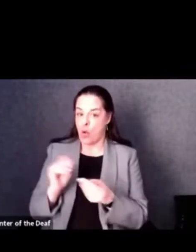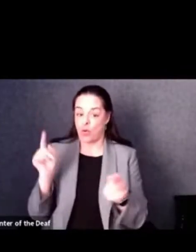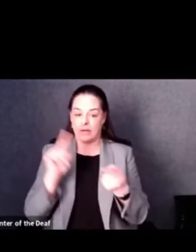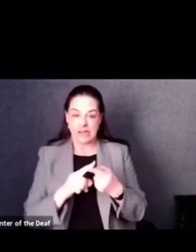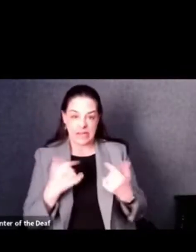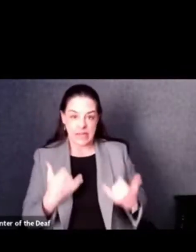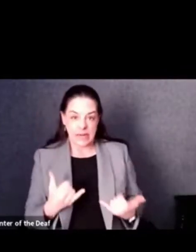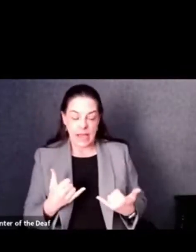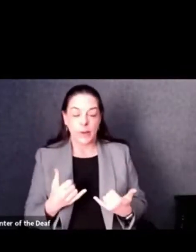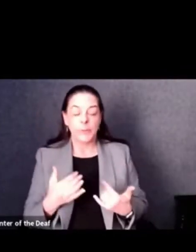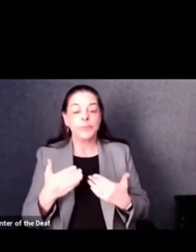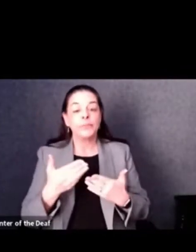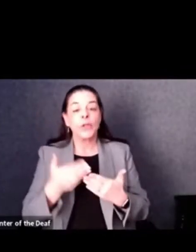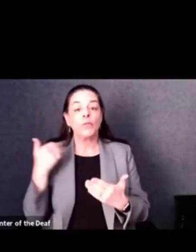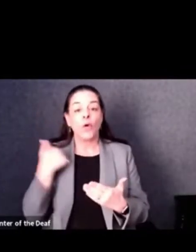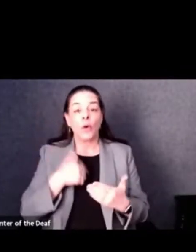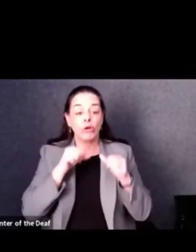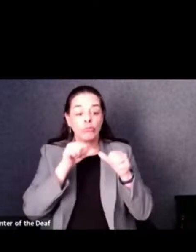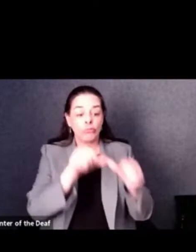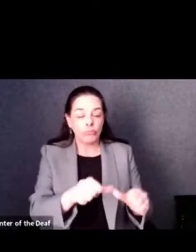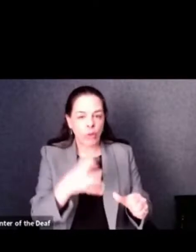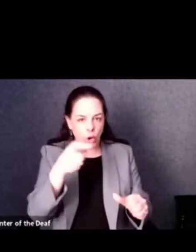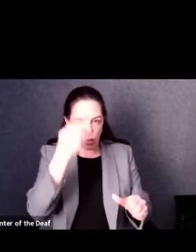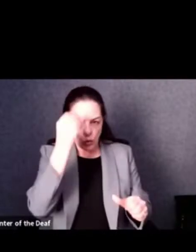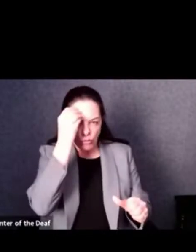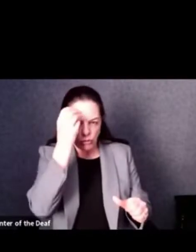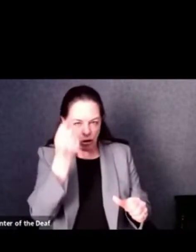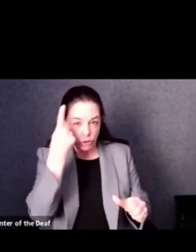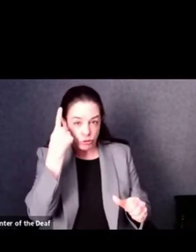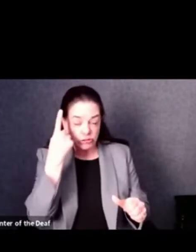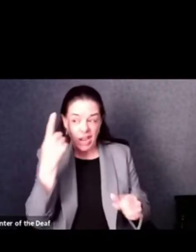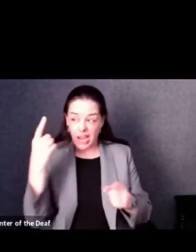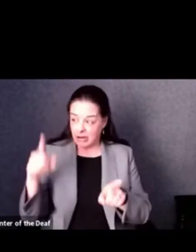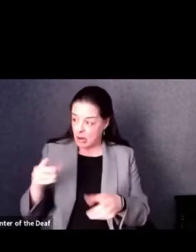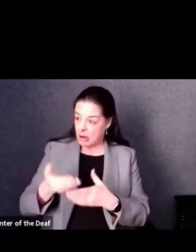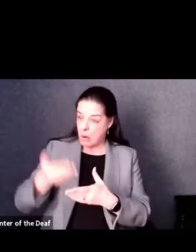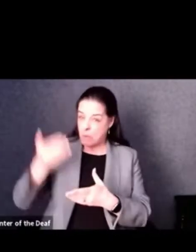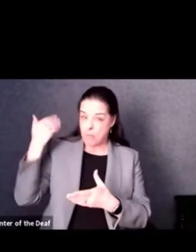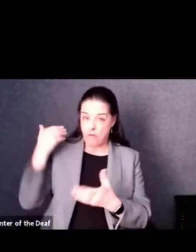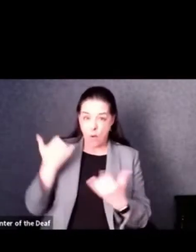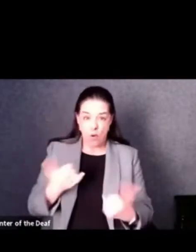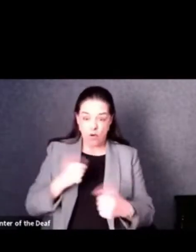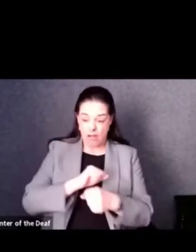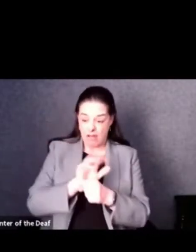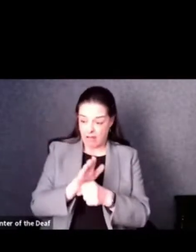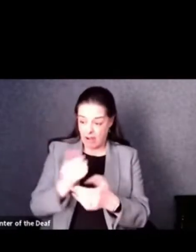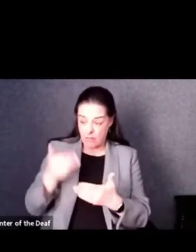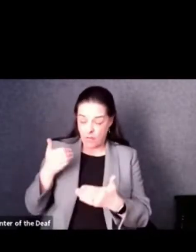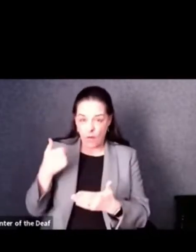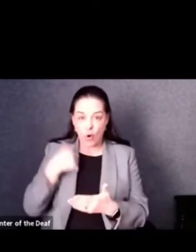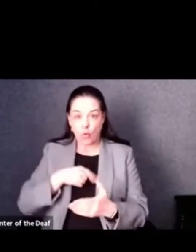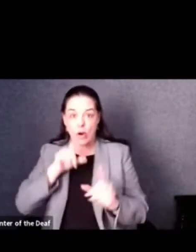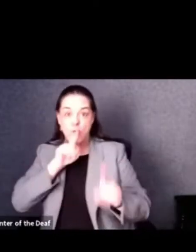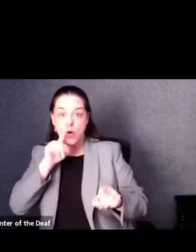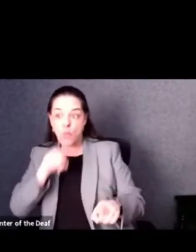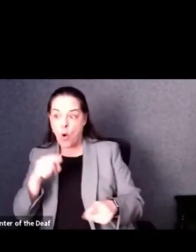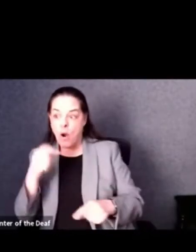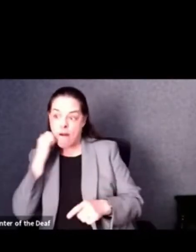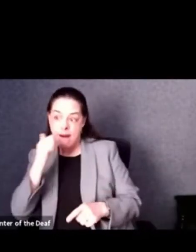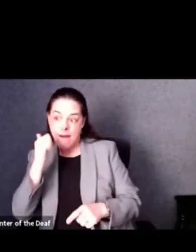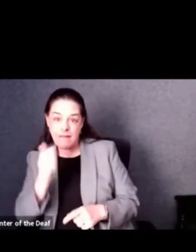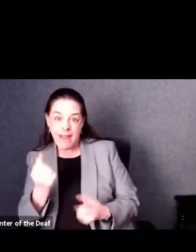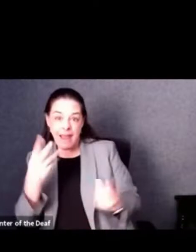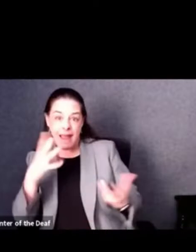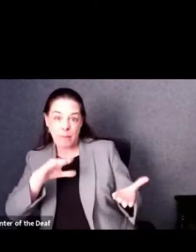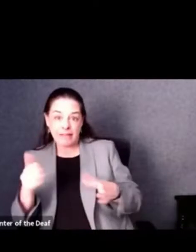to remind everyone that historically, mortality data is not reported in real time. Typically, it takes a year or